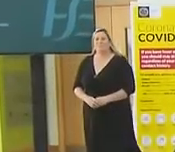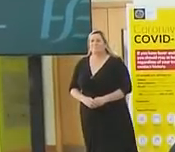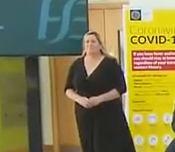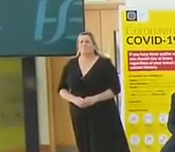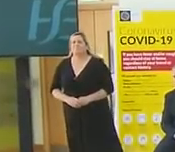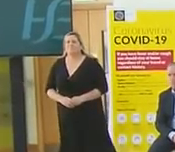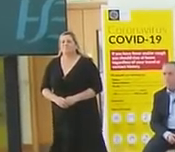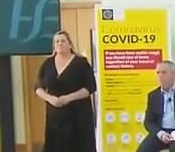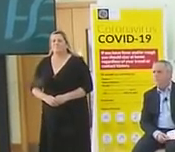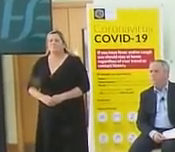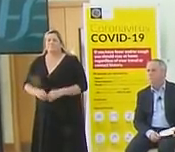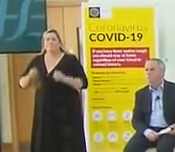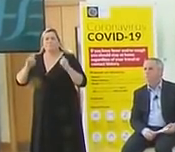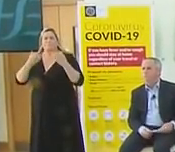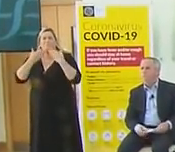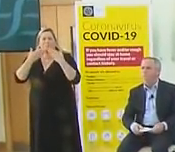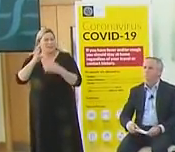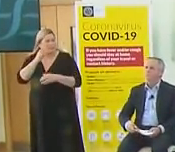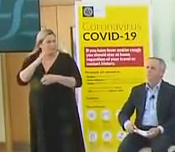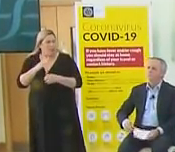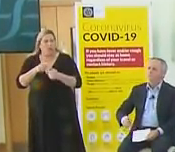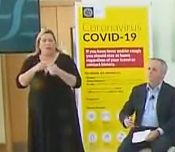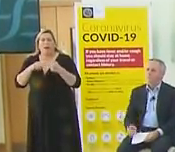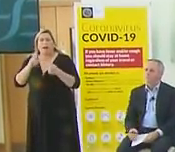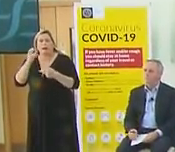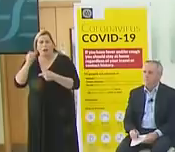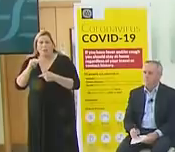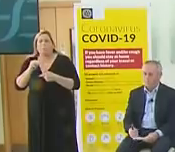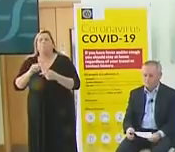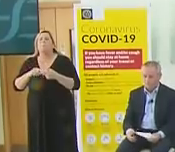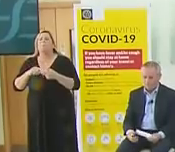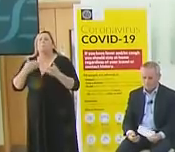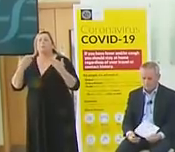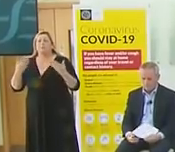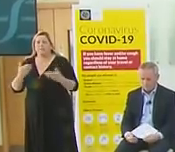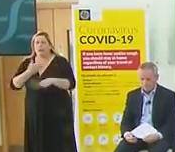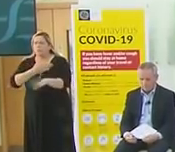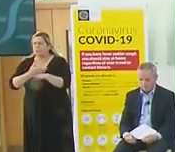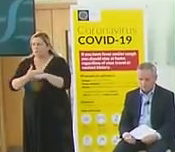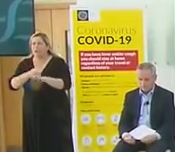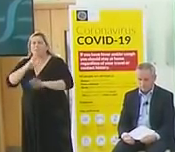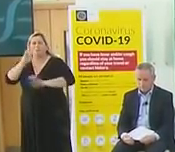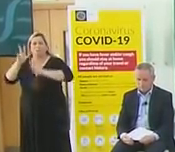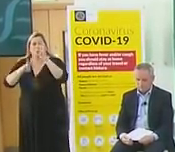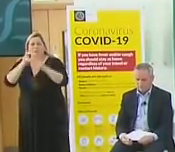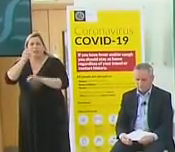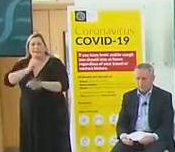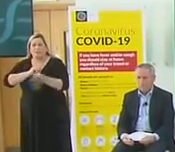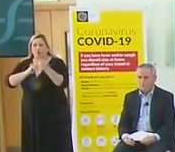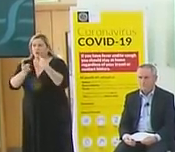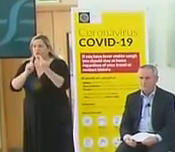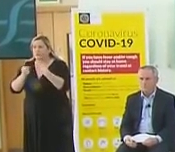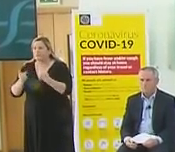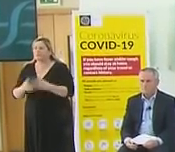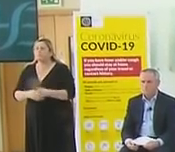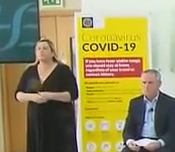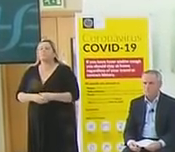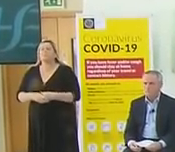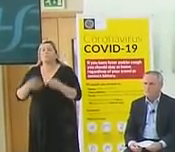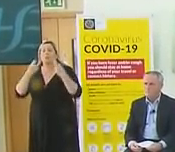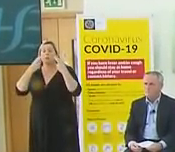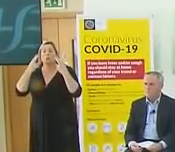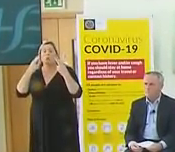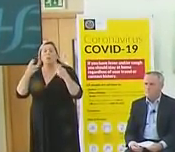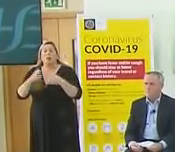Thanks, Paul, Anne and Colm. We'll move into the Q&A session now. And as